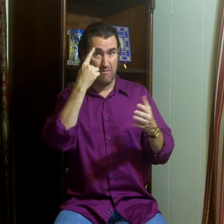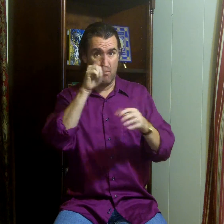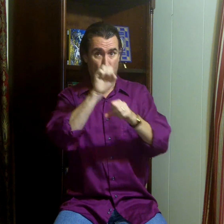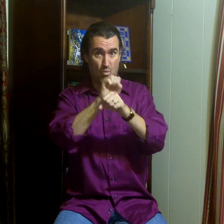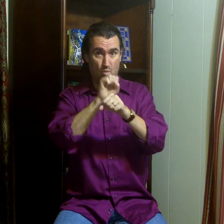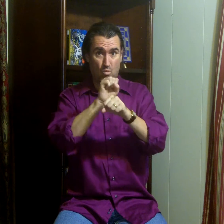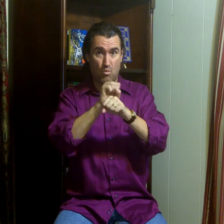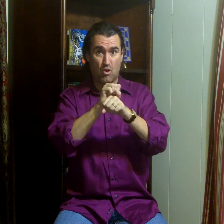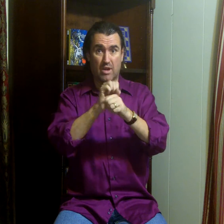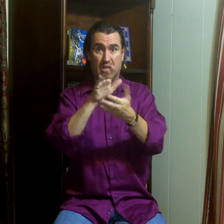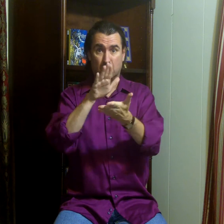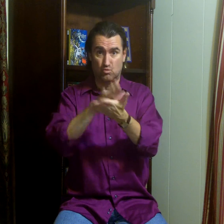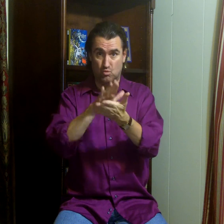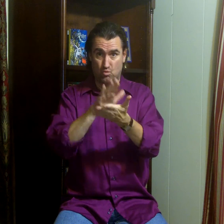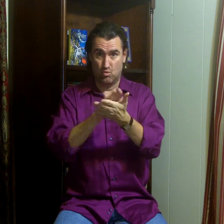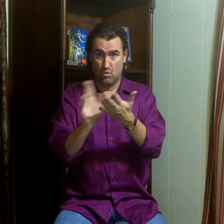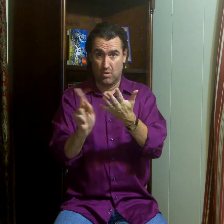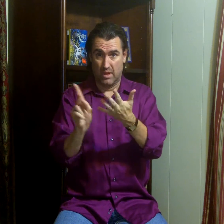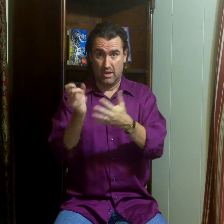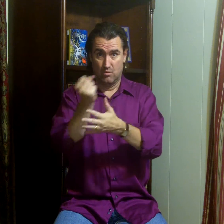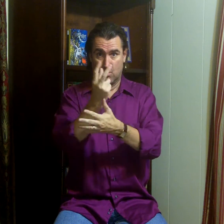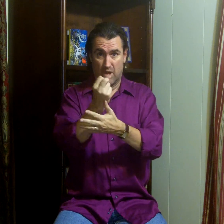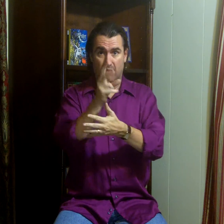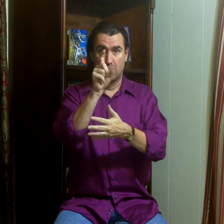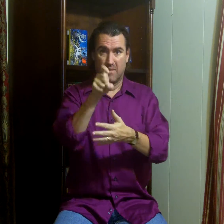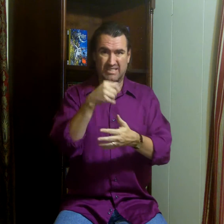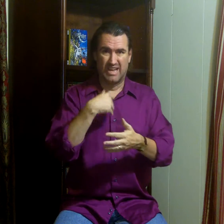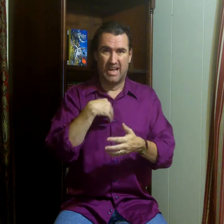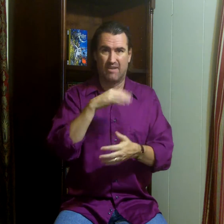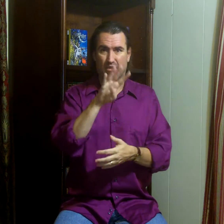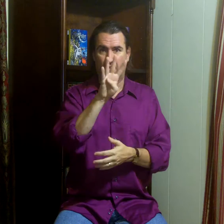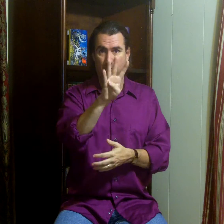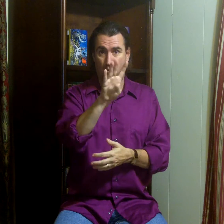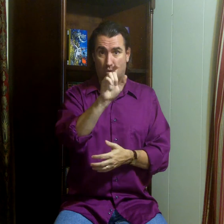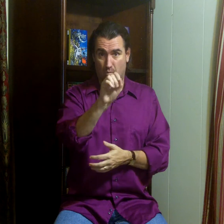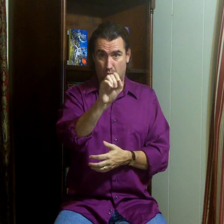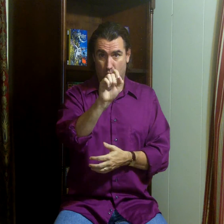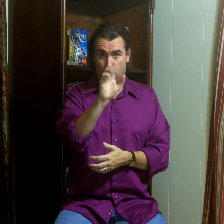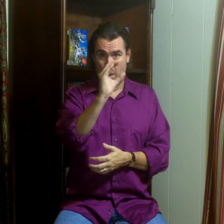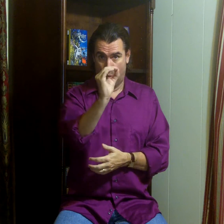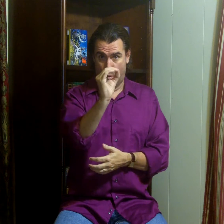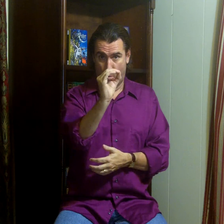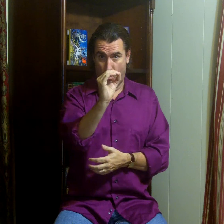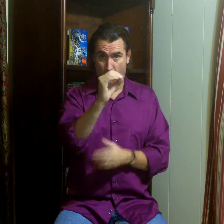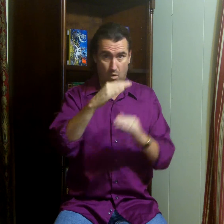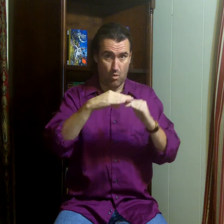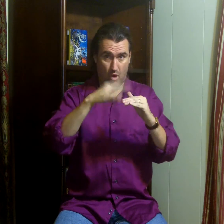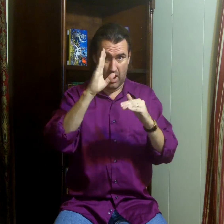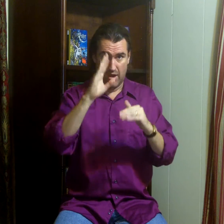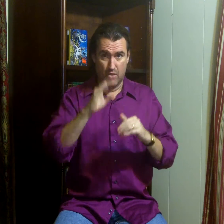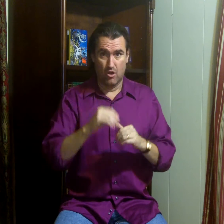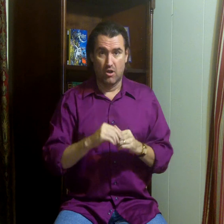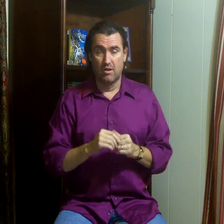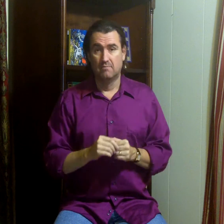have a 4.0 or better if this is the certification that you're using to demonstrate your qualifications.